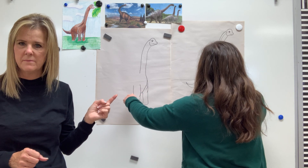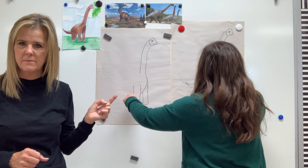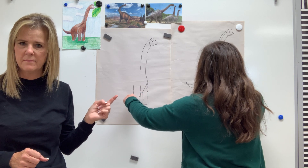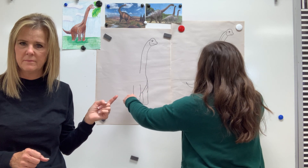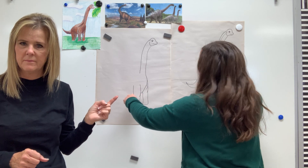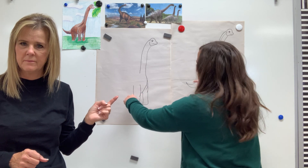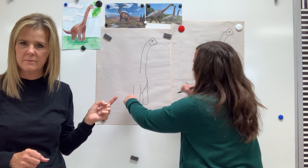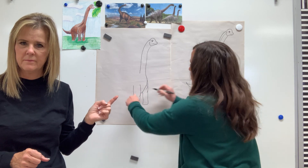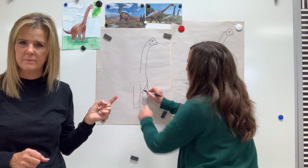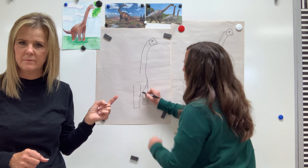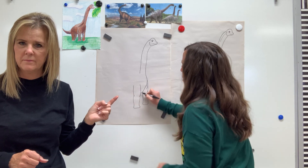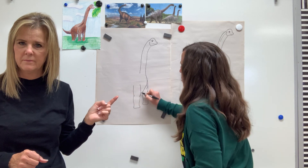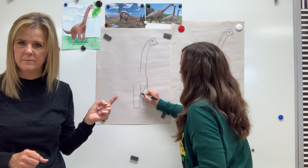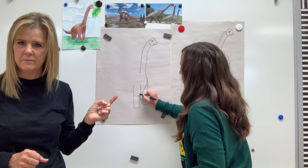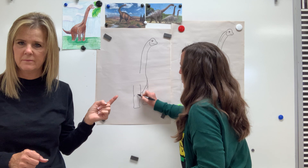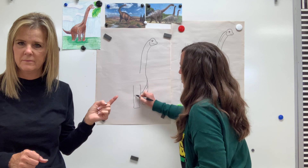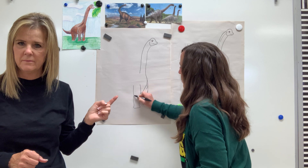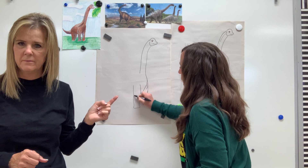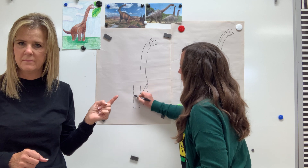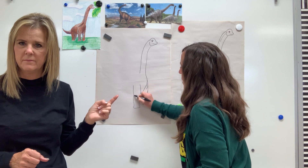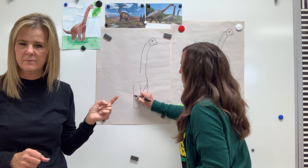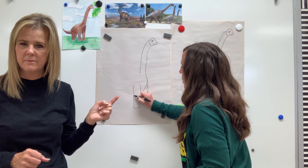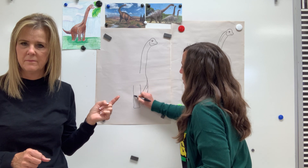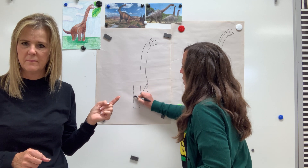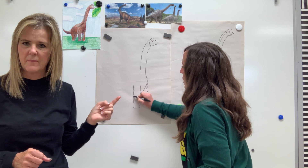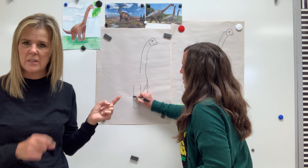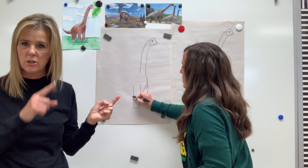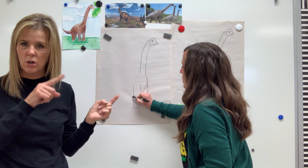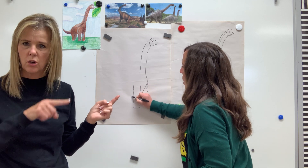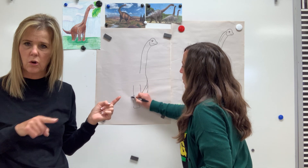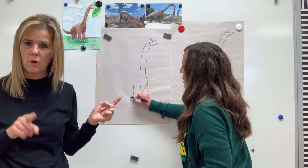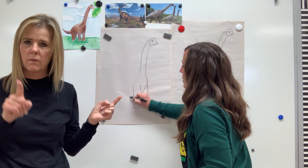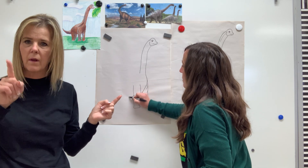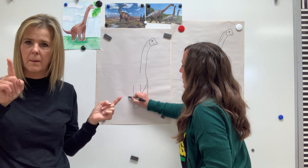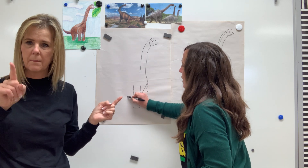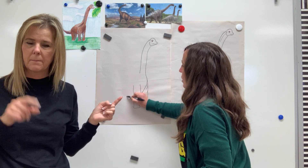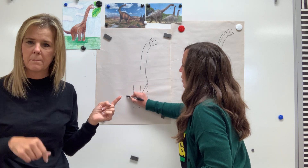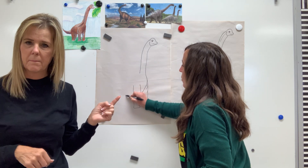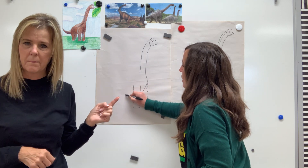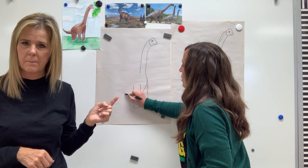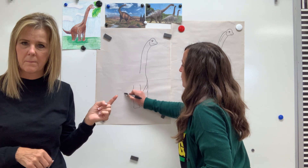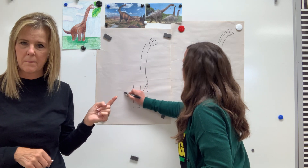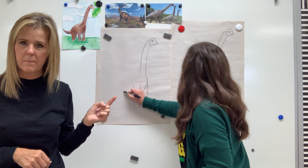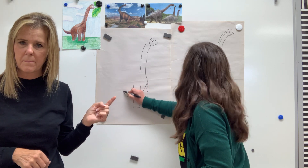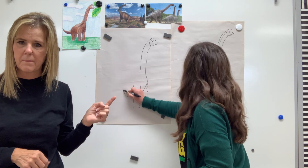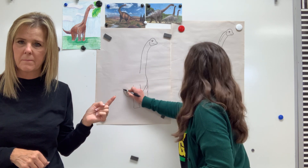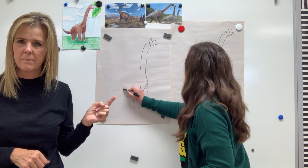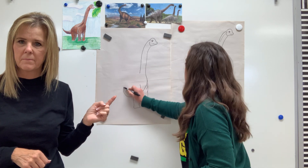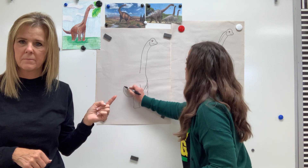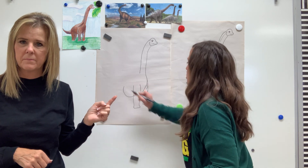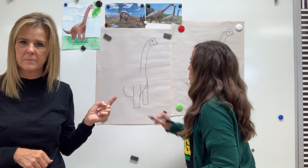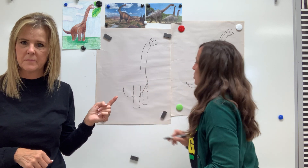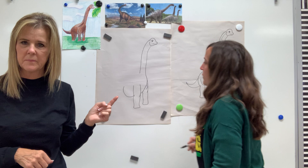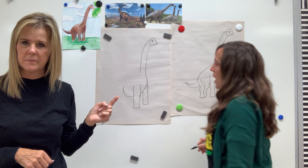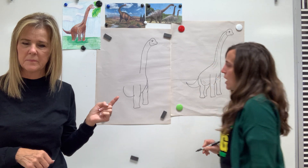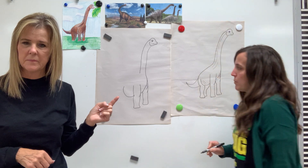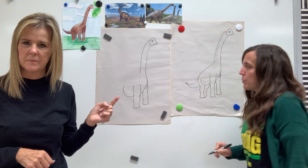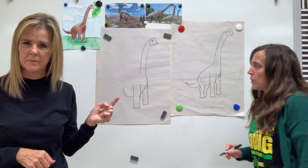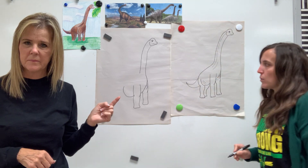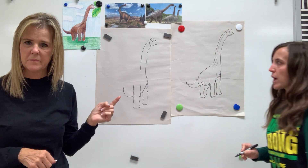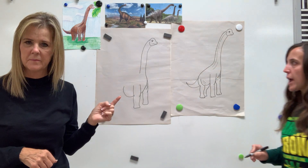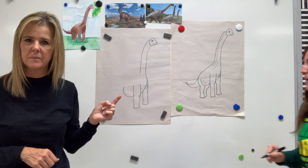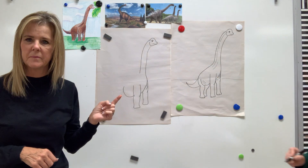just a little bit further, and it's gonna start to really curve up. So I'm gonna make it go a little further, but then it's gonna start to curve